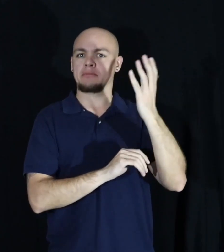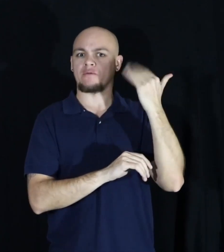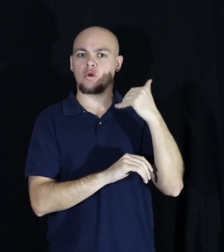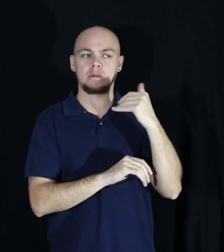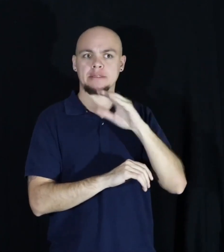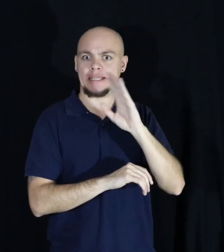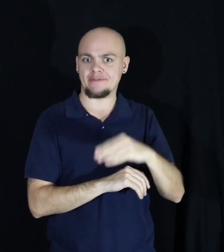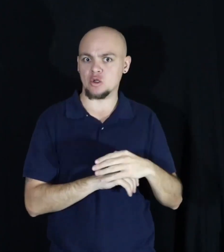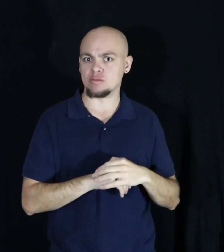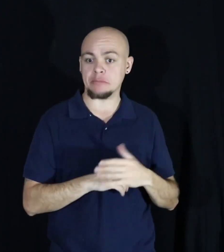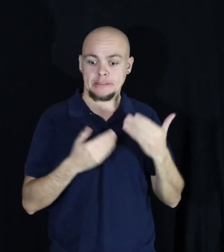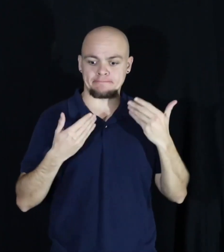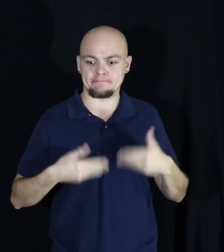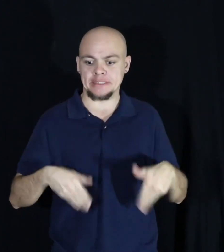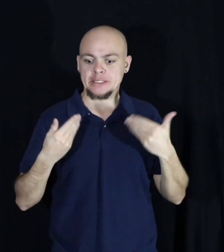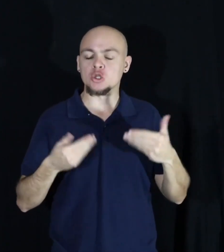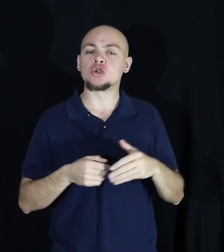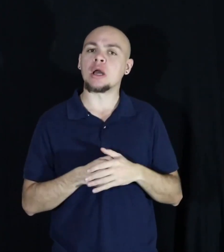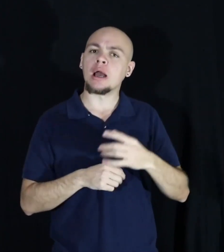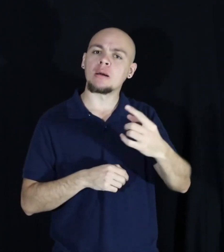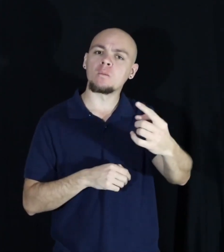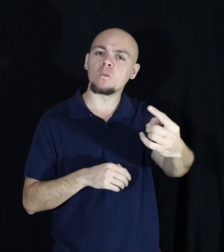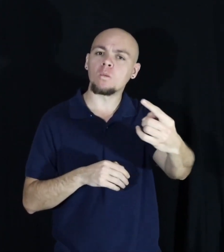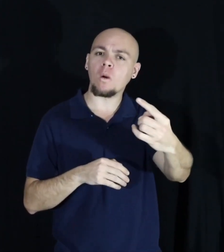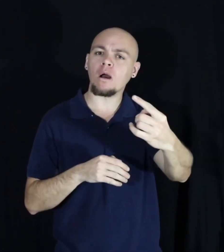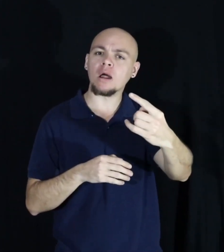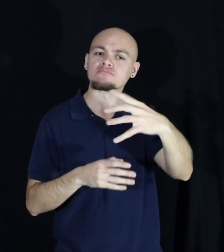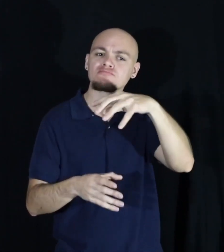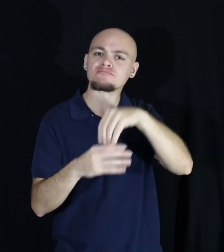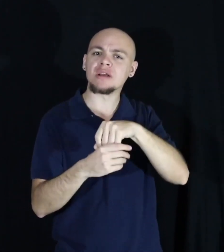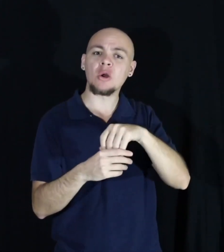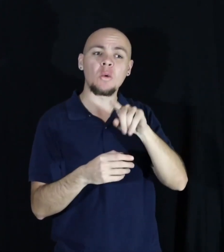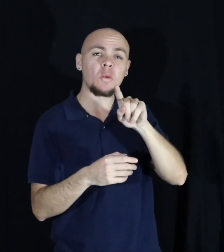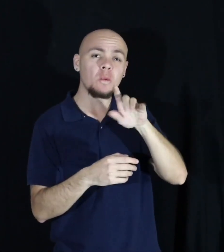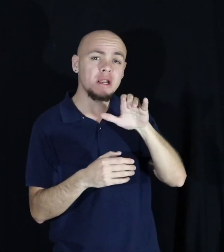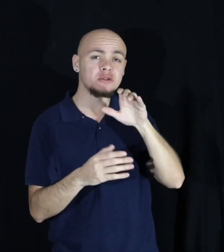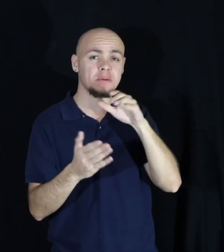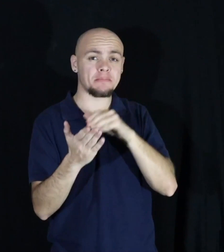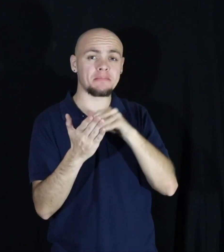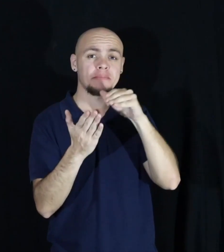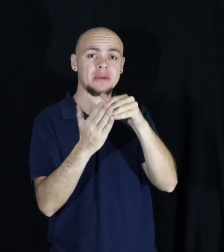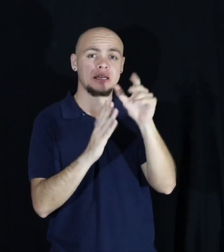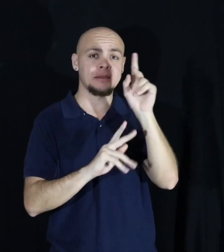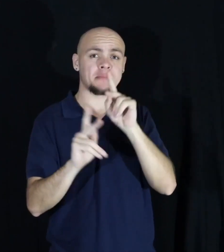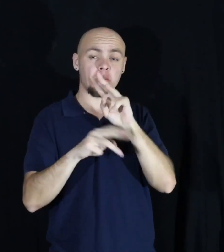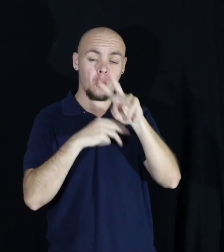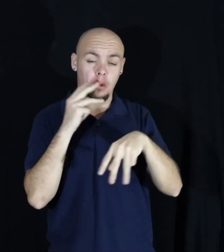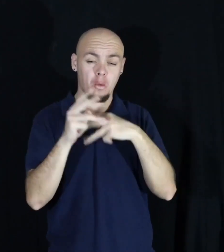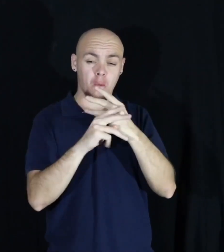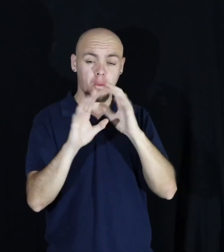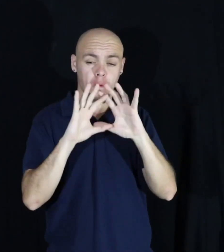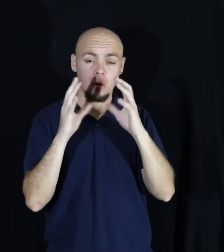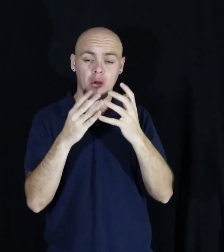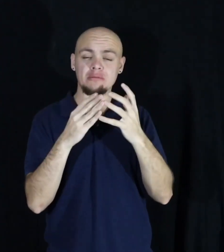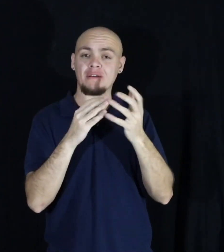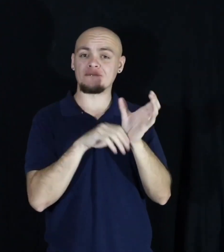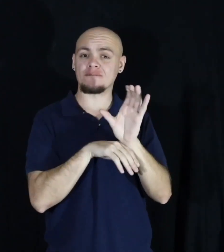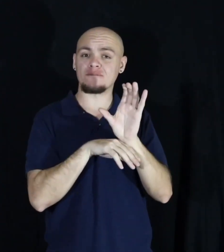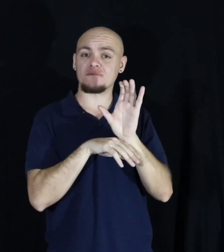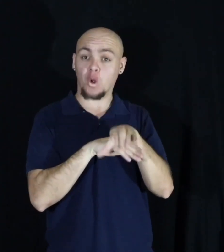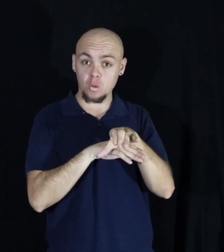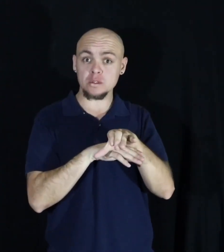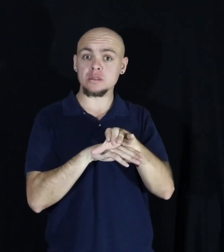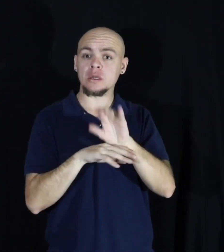am. I am one of more than 100 million people worldwide forcibly